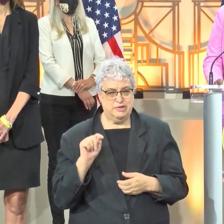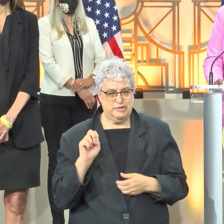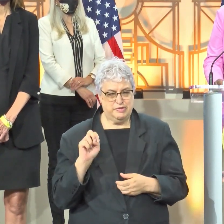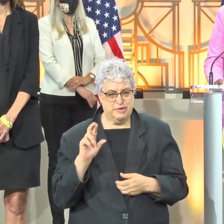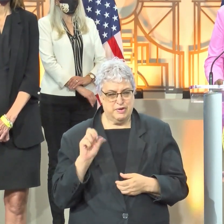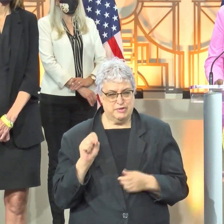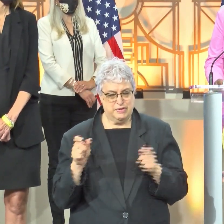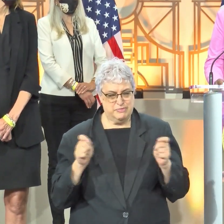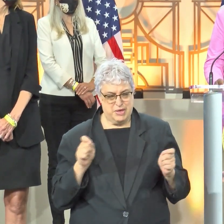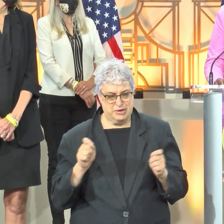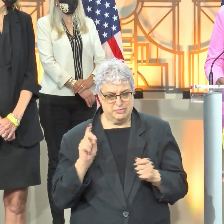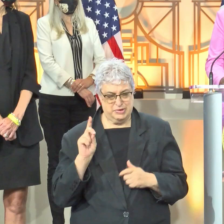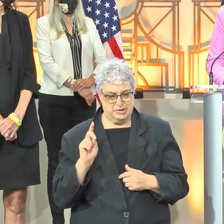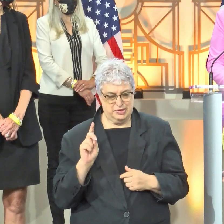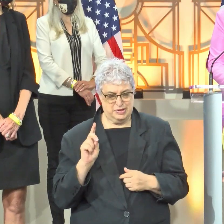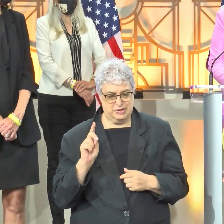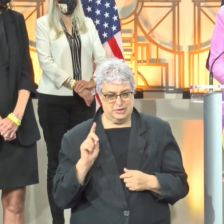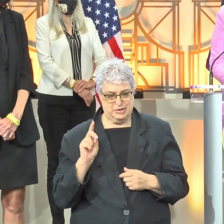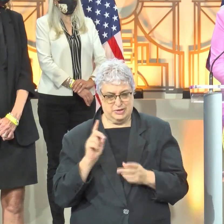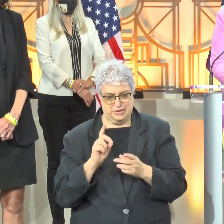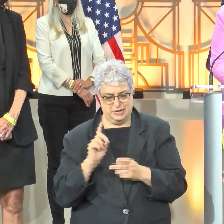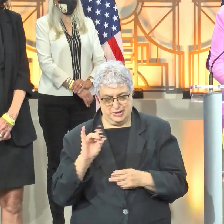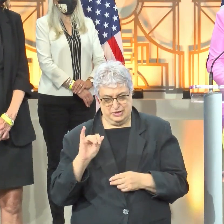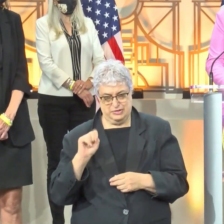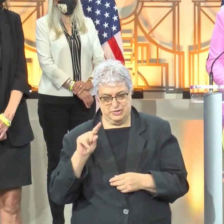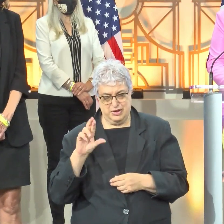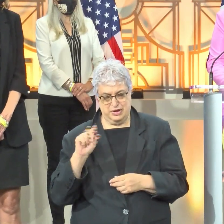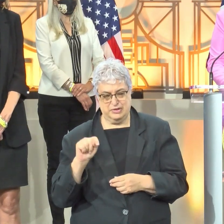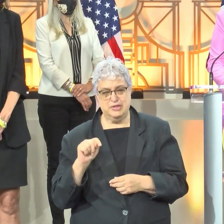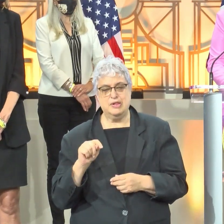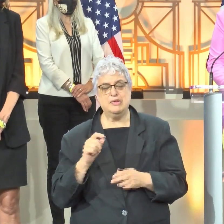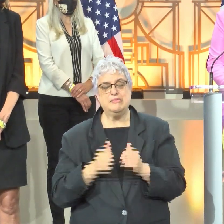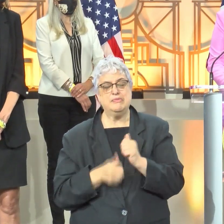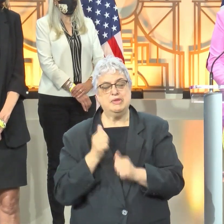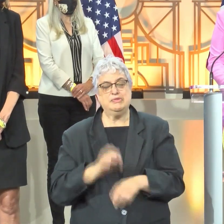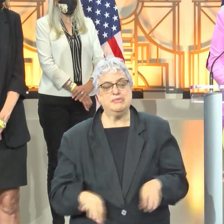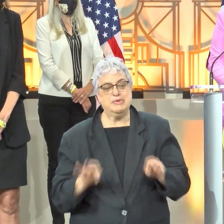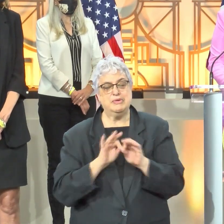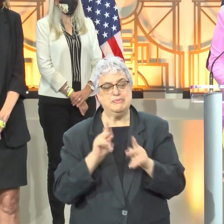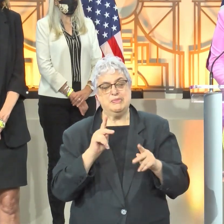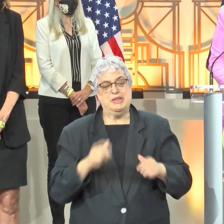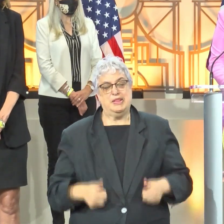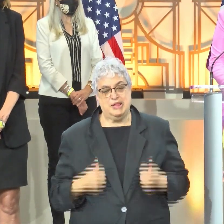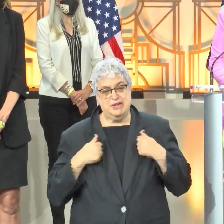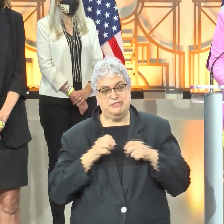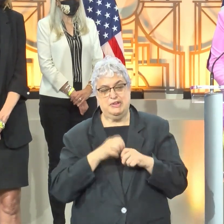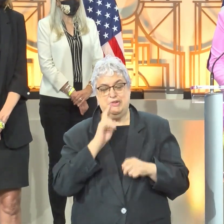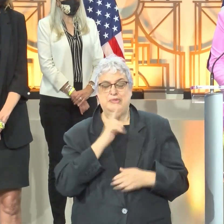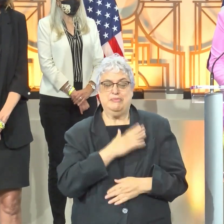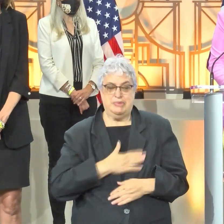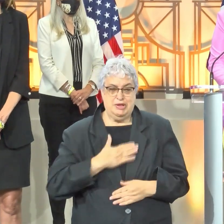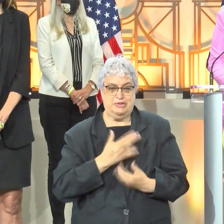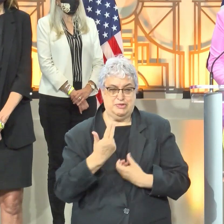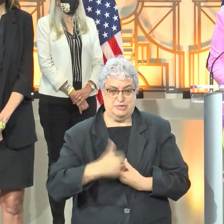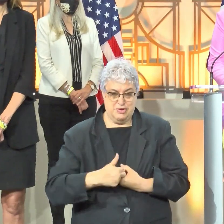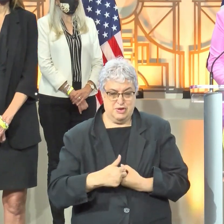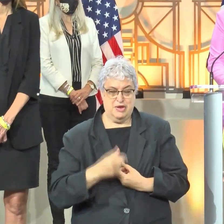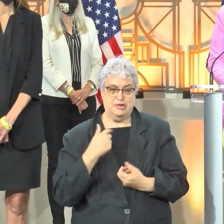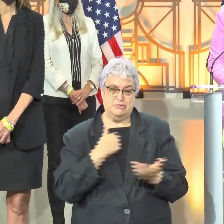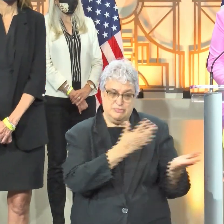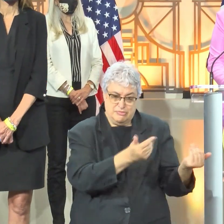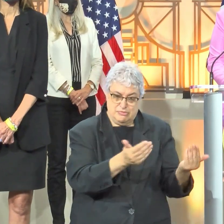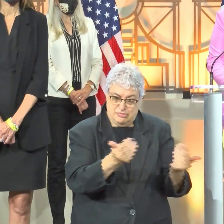District, but most importantly, the residents of Houston to work with us. And we hope to add many more partners to this